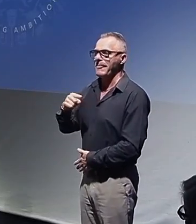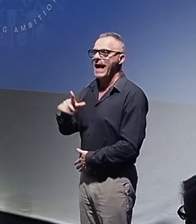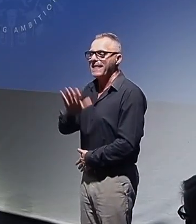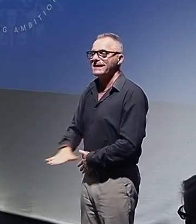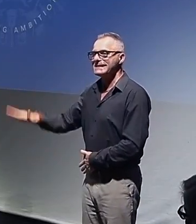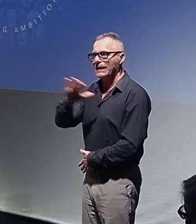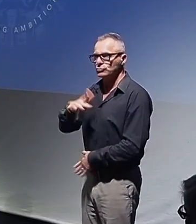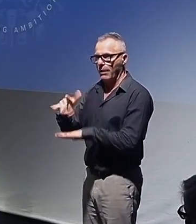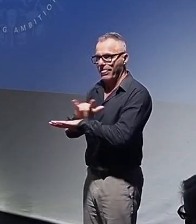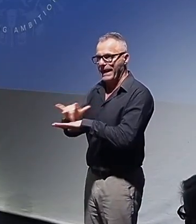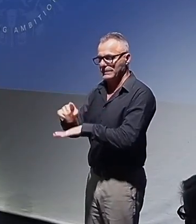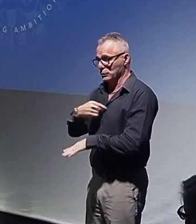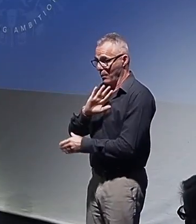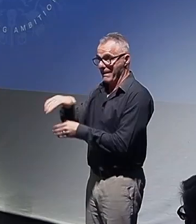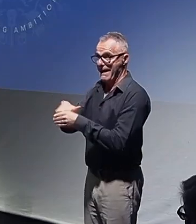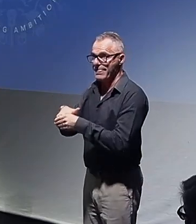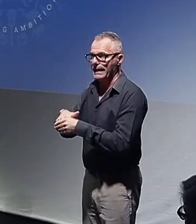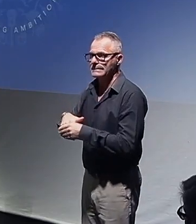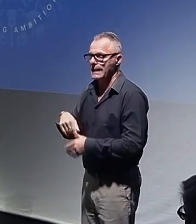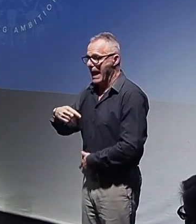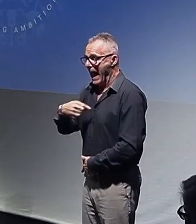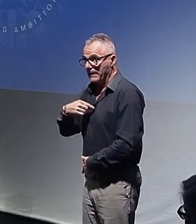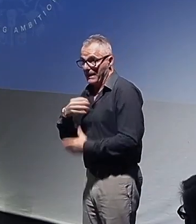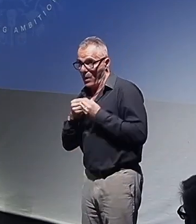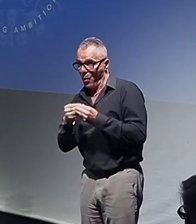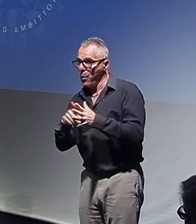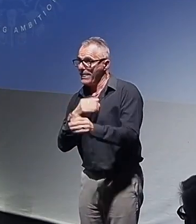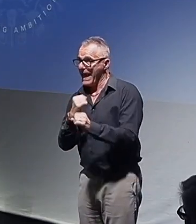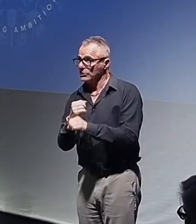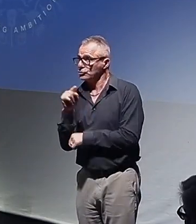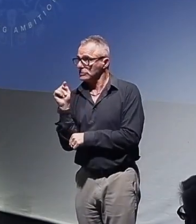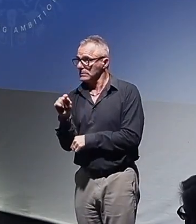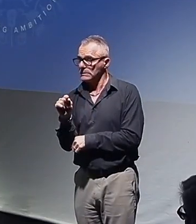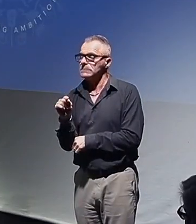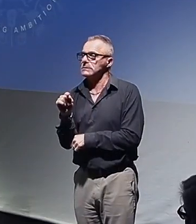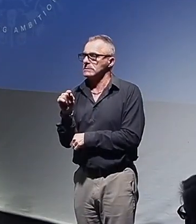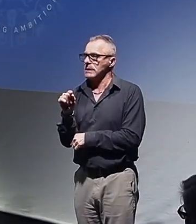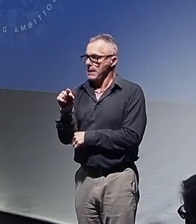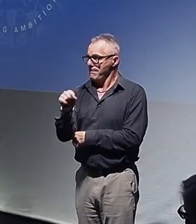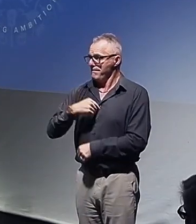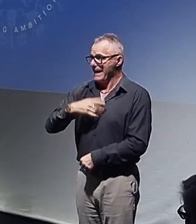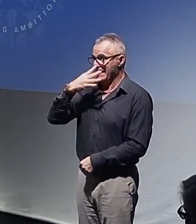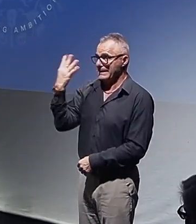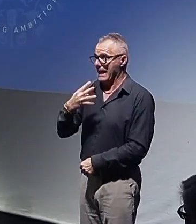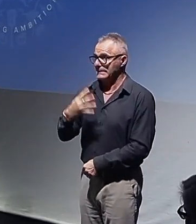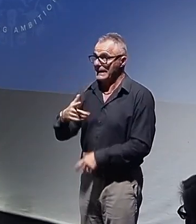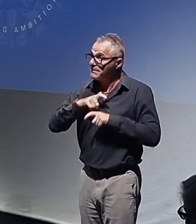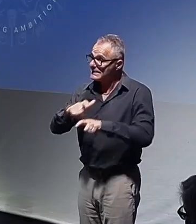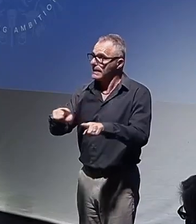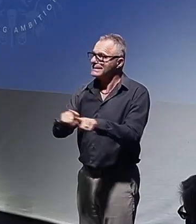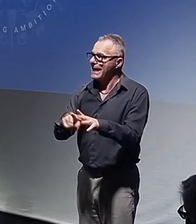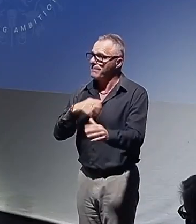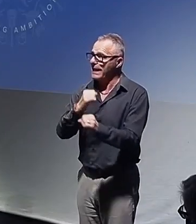now the Lloyd Dorfman Theatre. And I got with my agent, who when I was 19, who I'm still with now, and